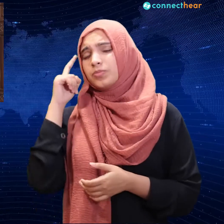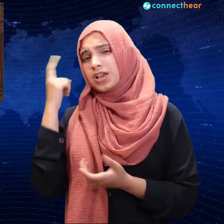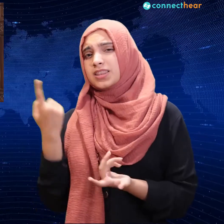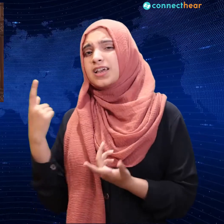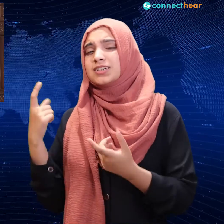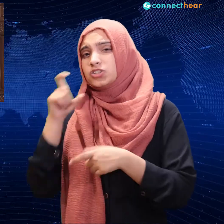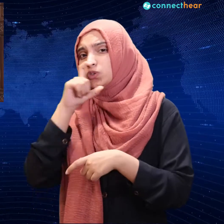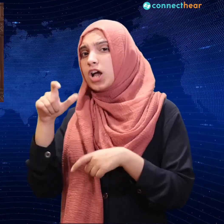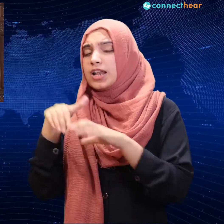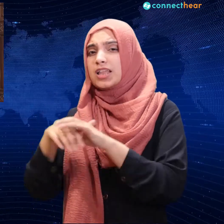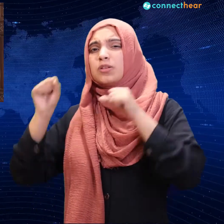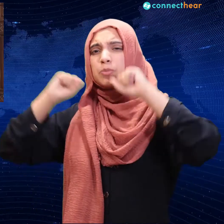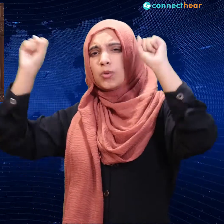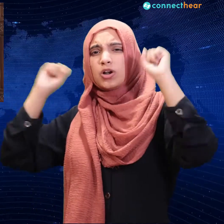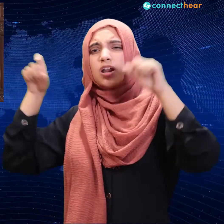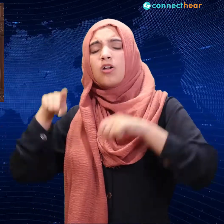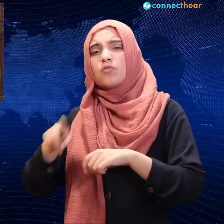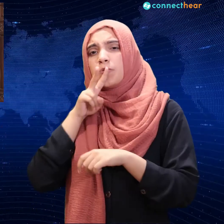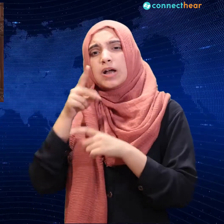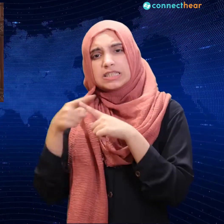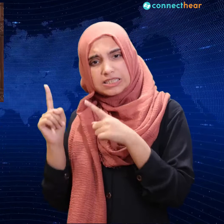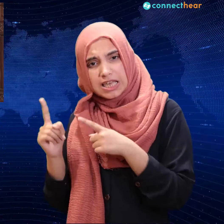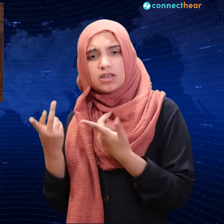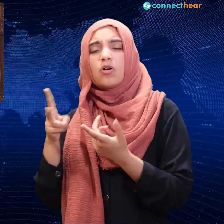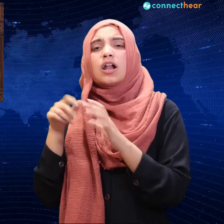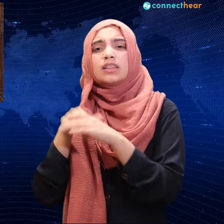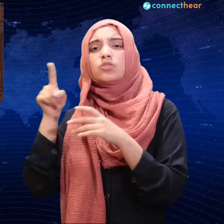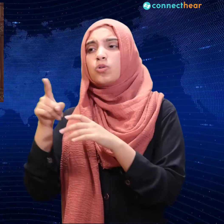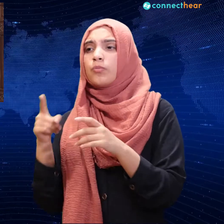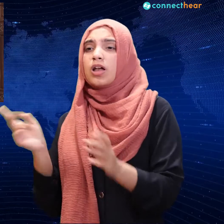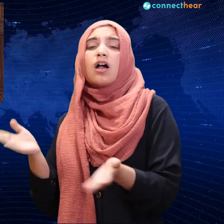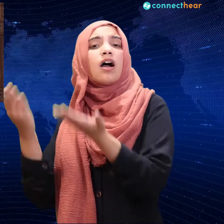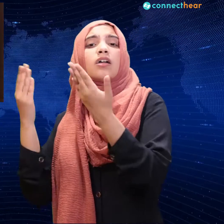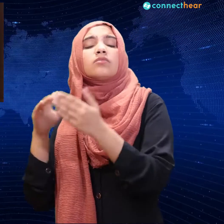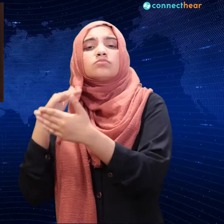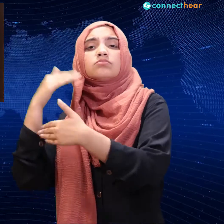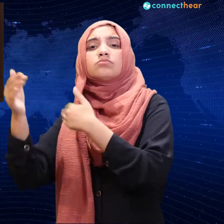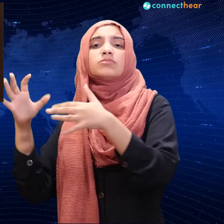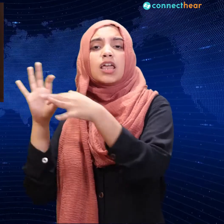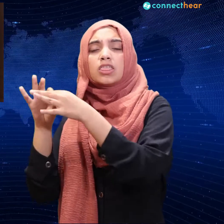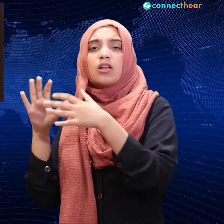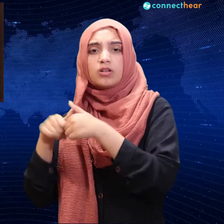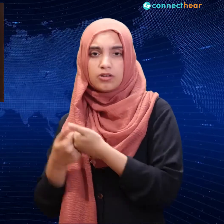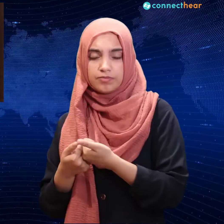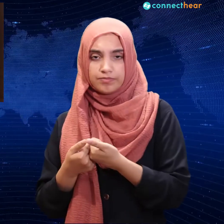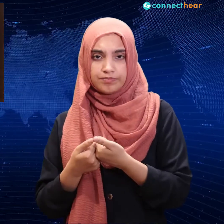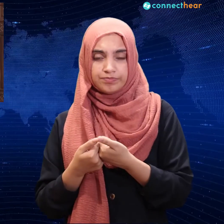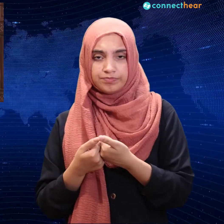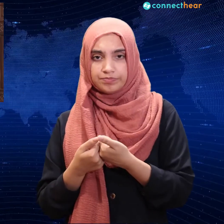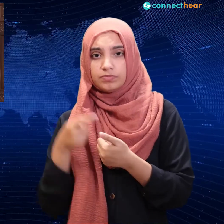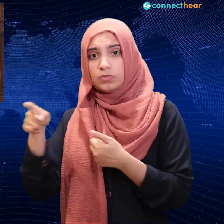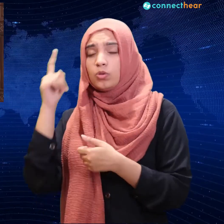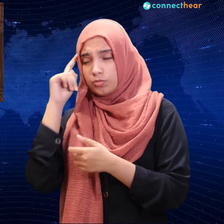in Pakistan today, as you move towards better relations and increased relations with China? Sorry, anti-China. You